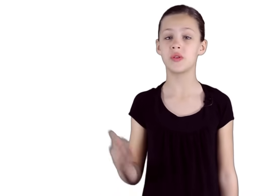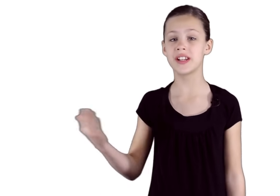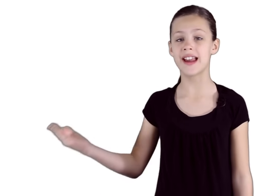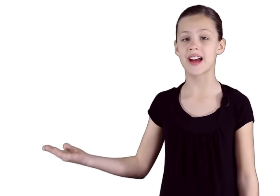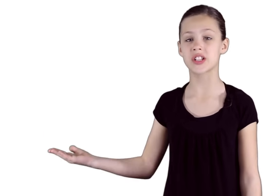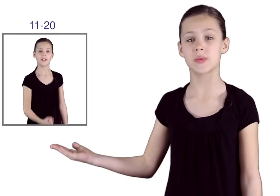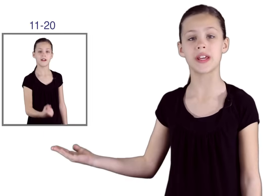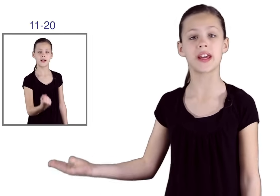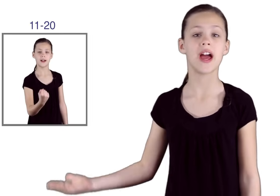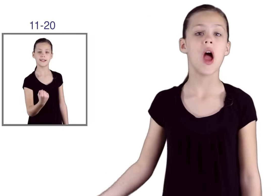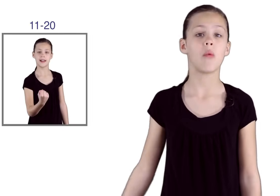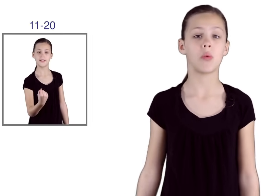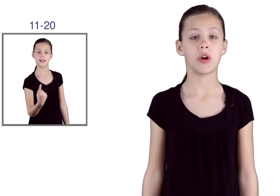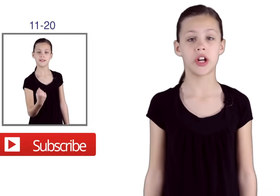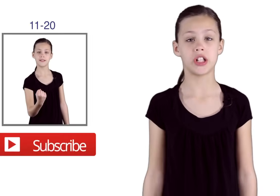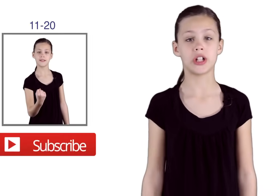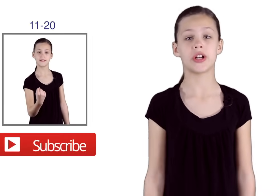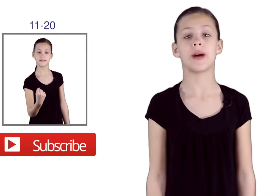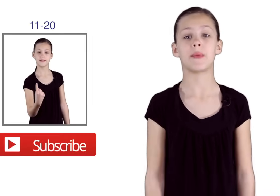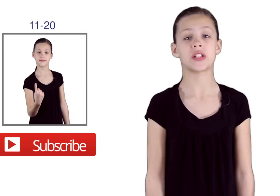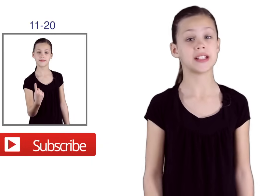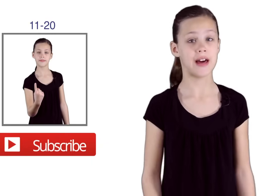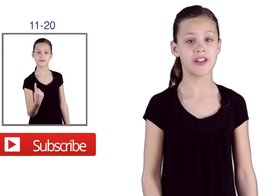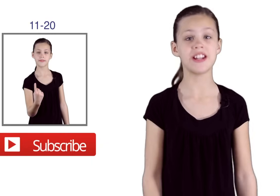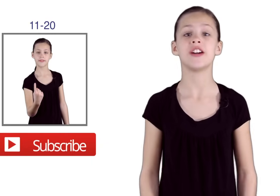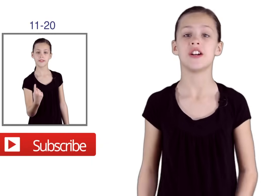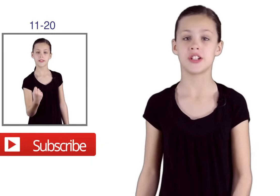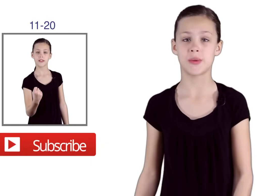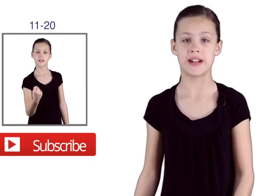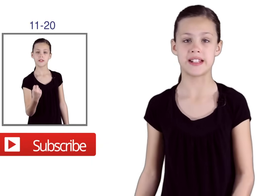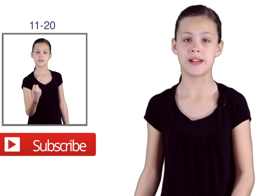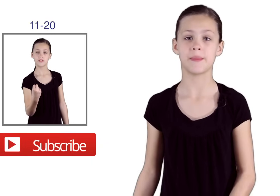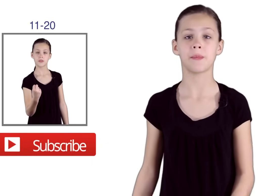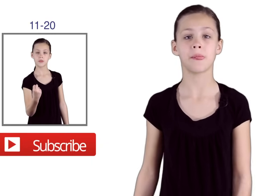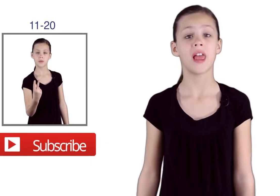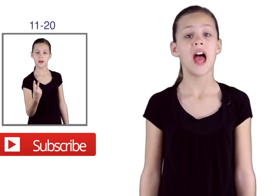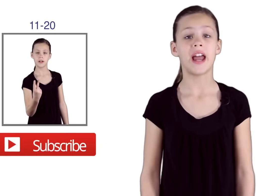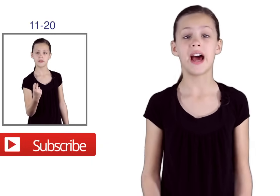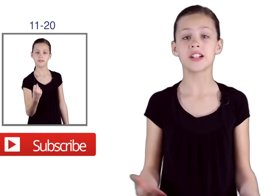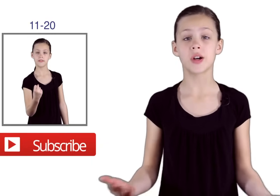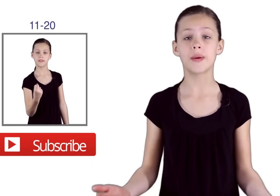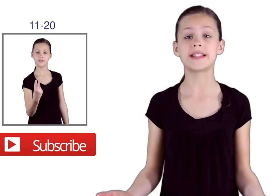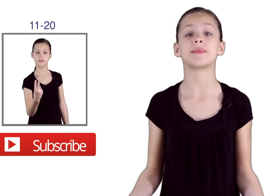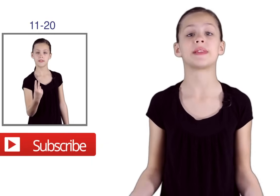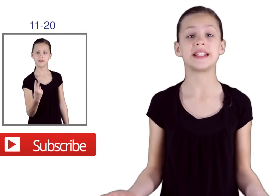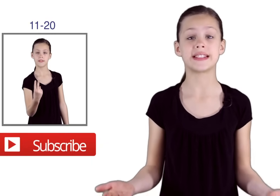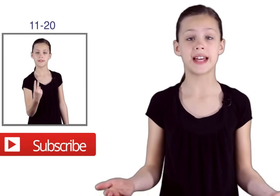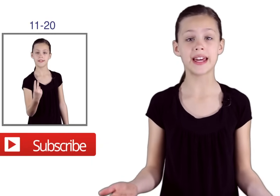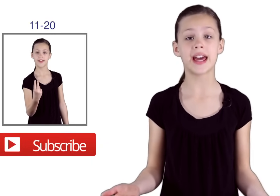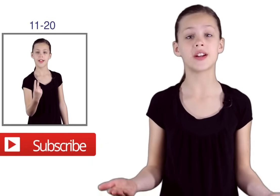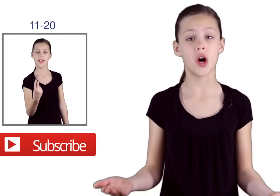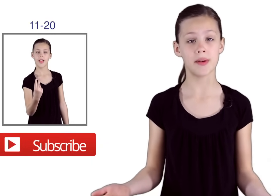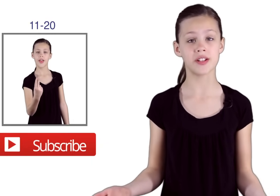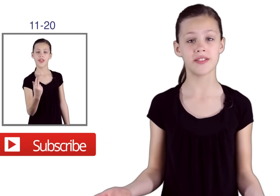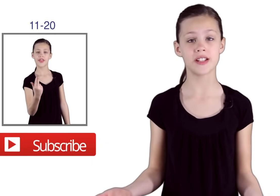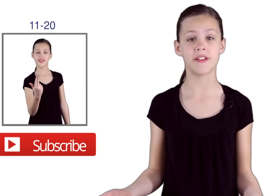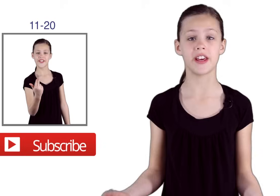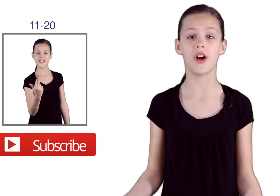tune in next week where we're going to learn numbers 11 to 20. And as always, please like and comment on this video.